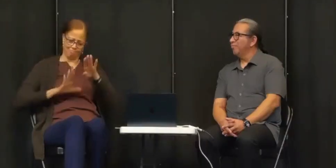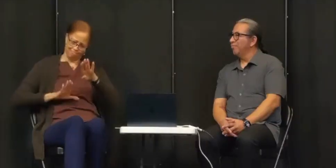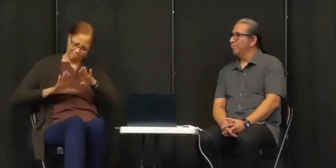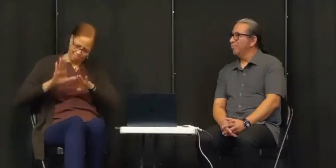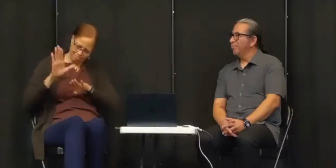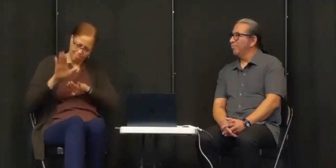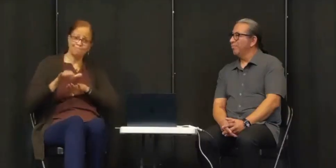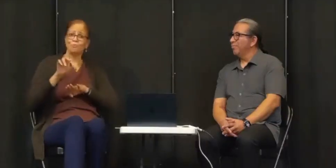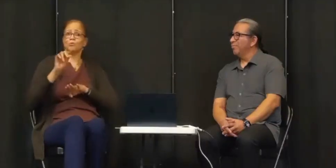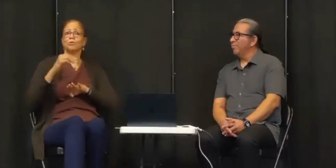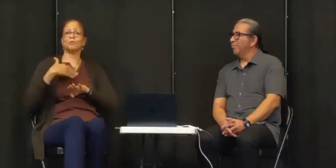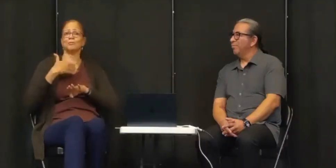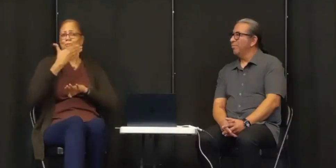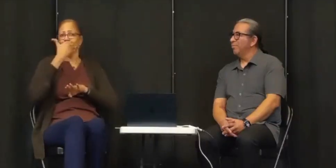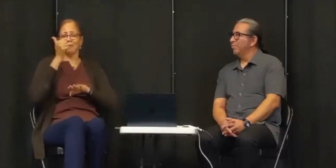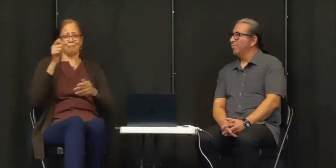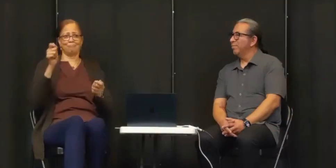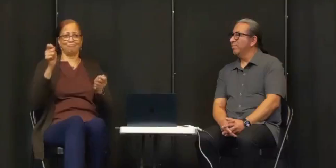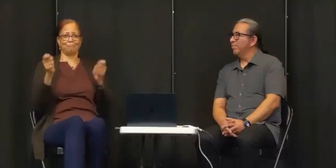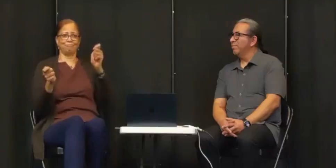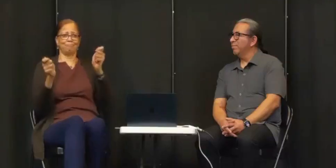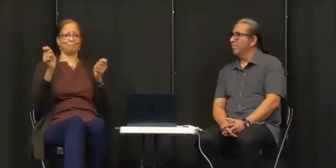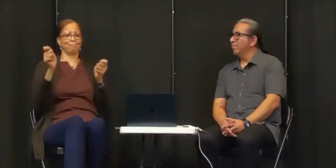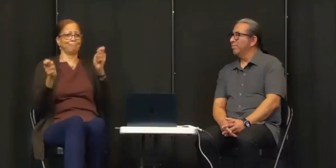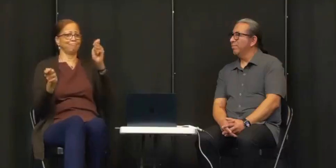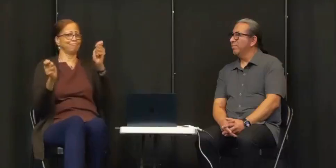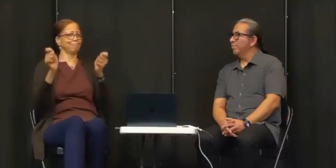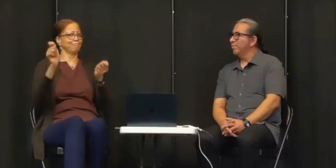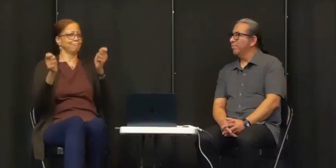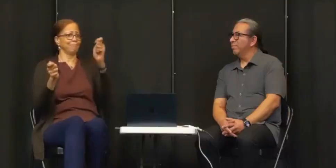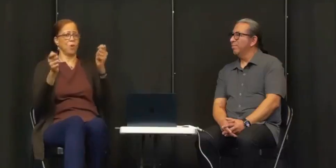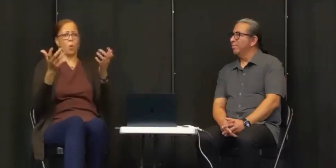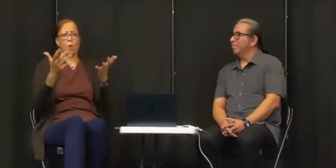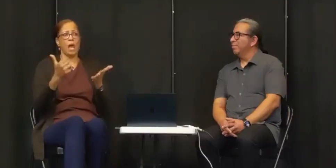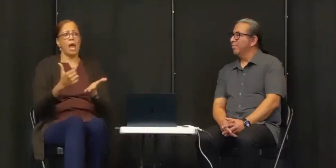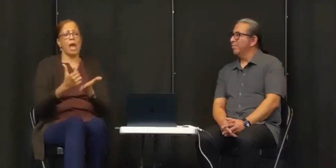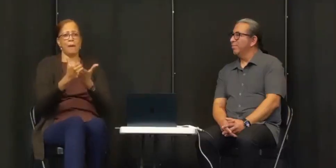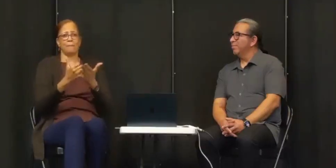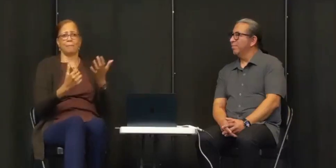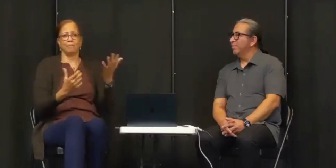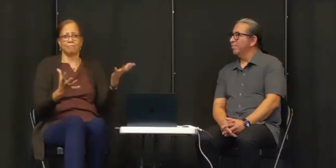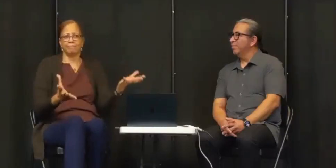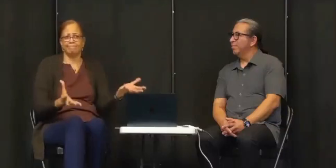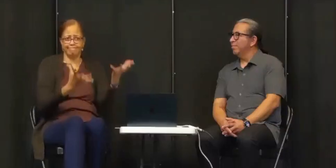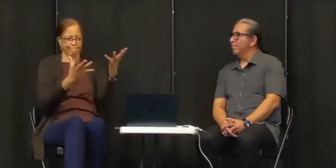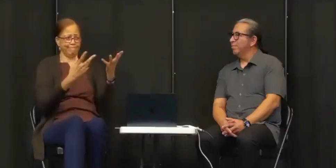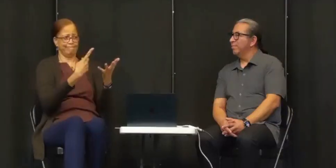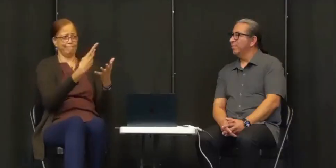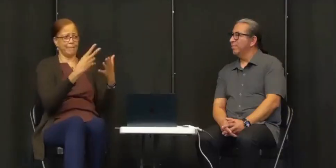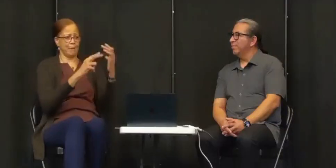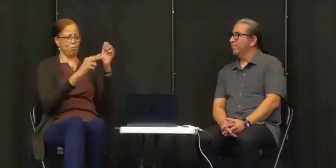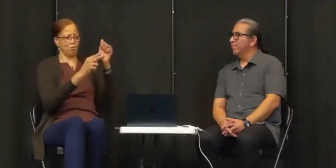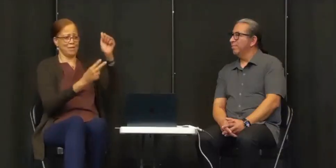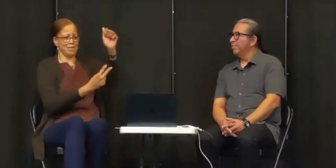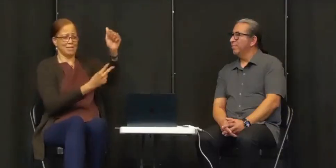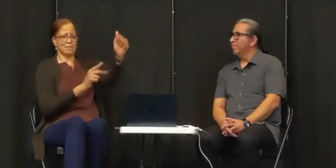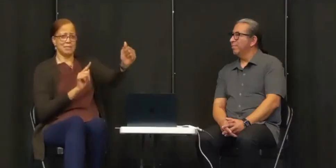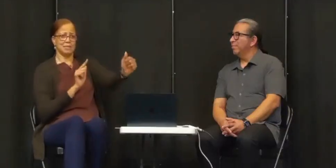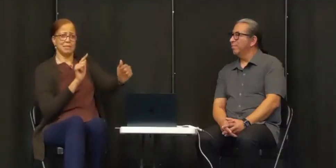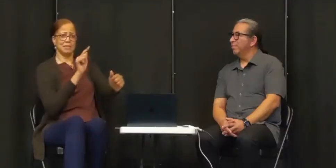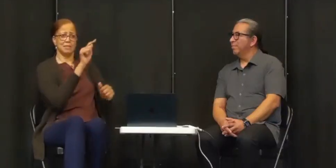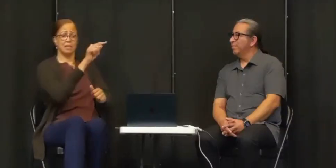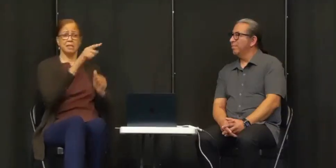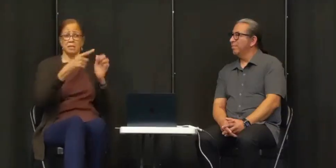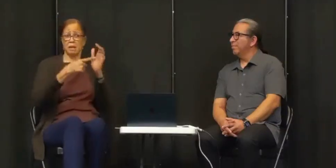And just know that I'm doing my best, they're doing their best, we make adjustments, and I will help them to make